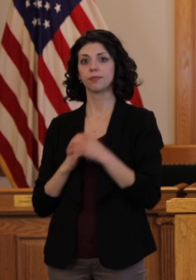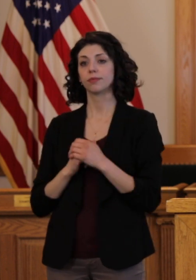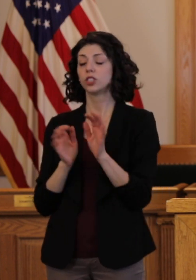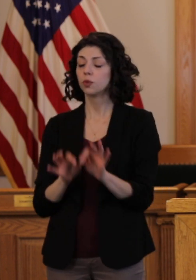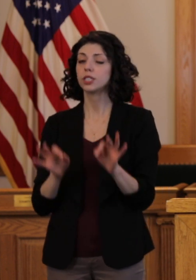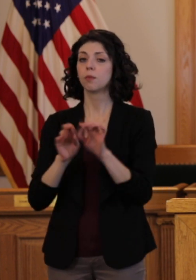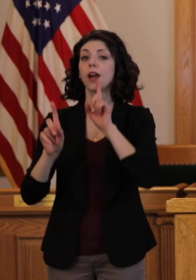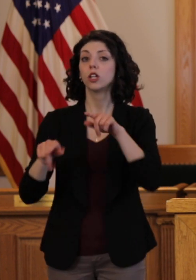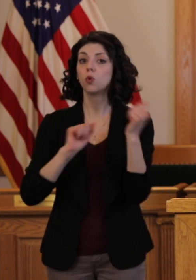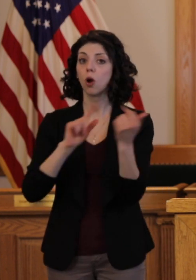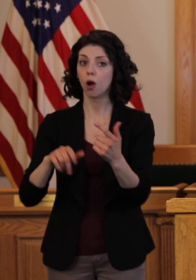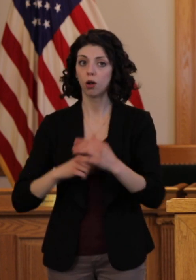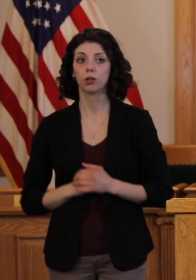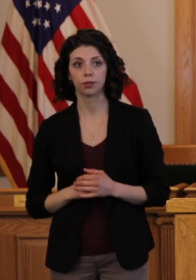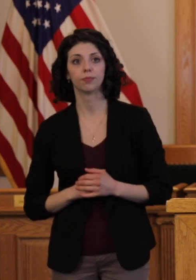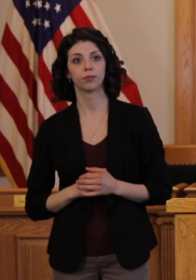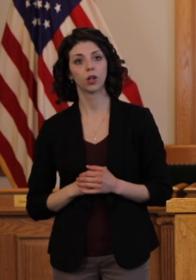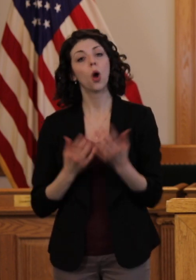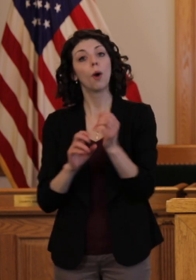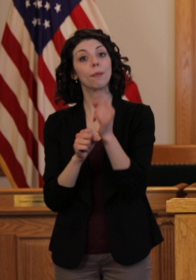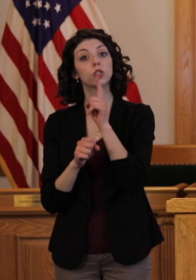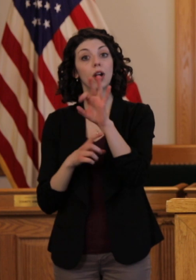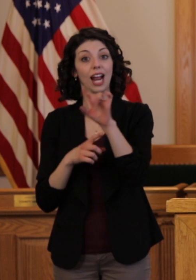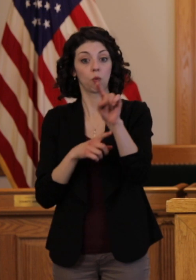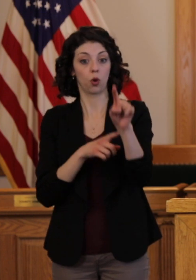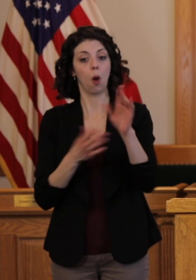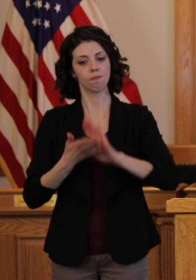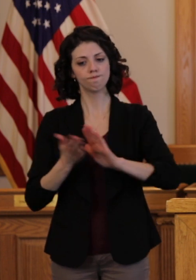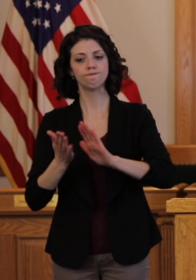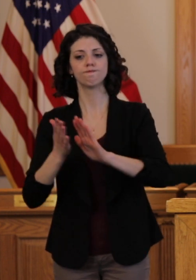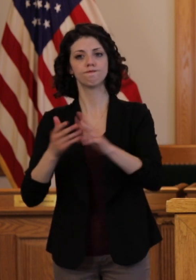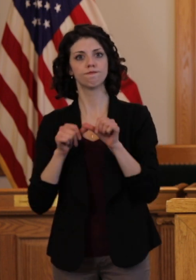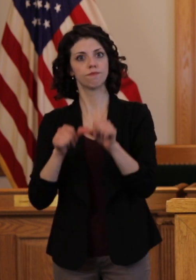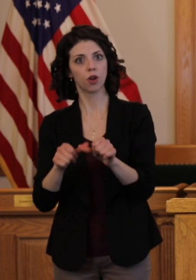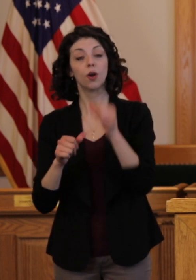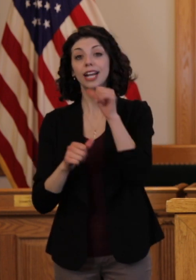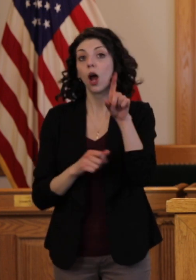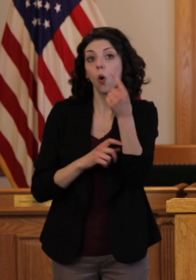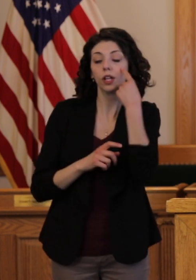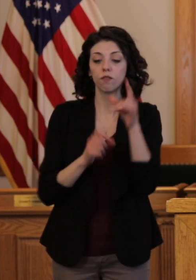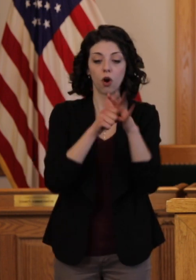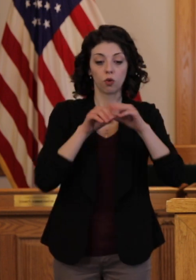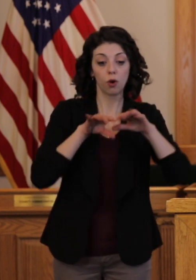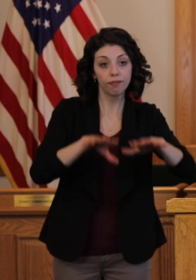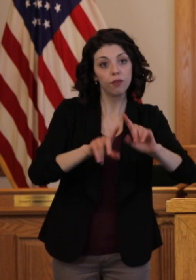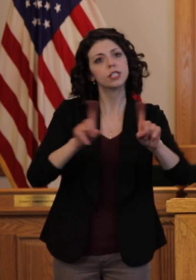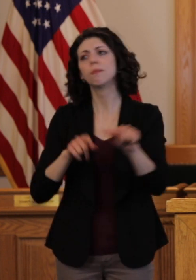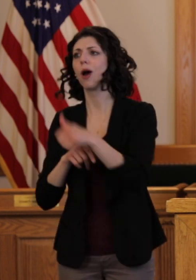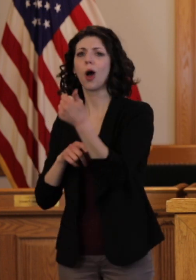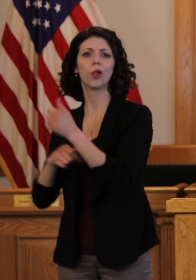also important to keep 911 up and running, not only for coronavirus calls, but also for all the regular calls that we continue to